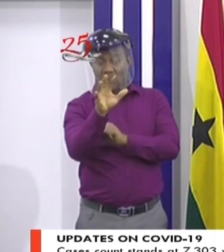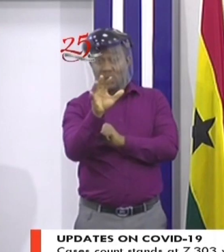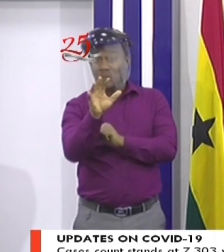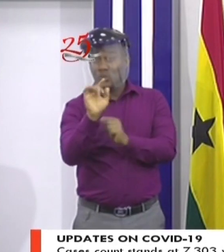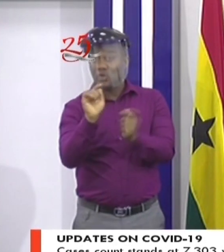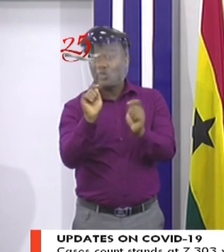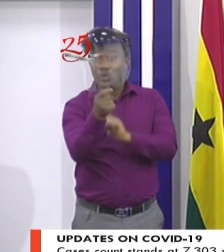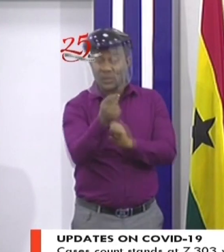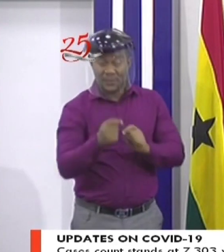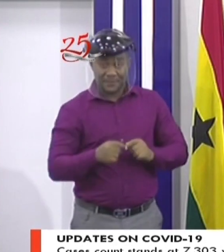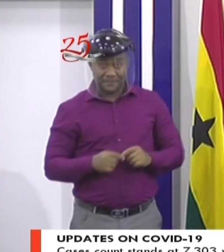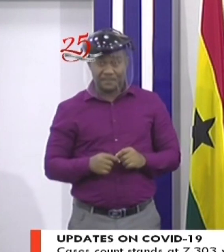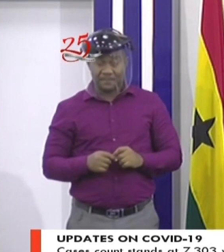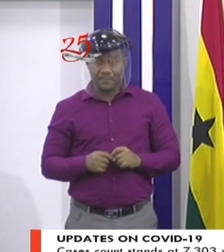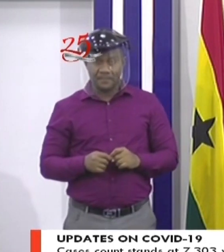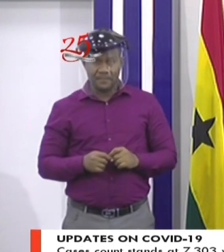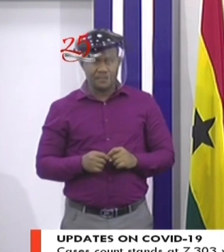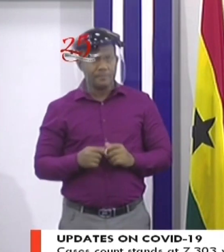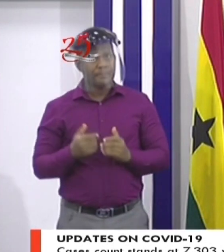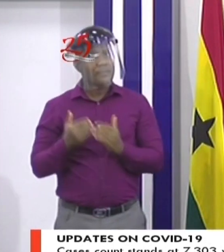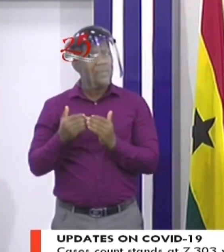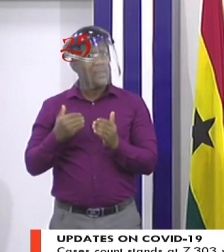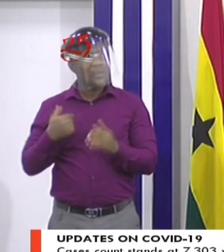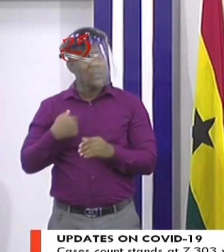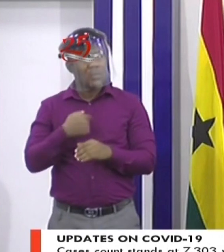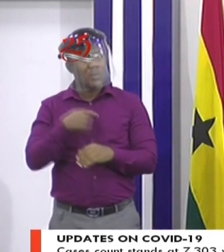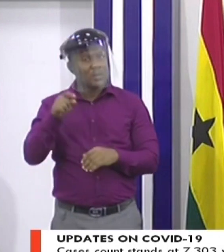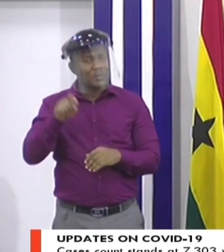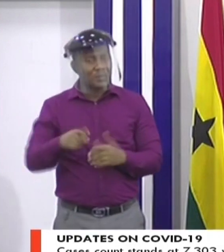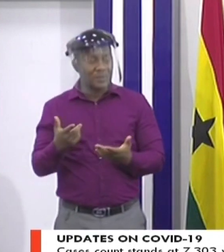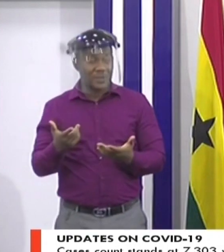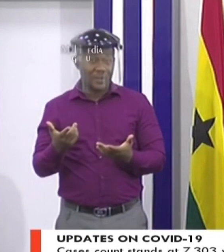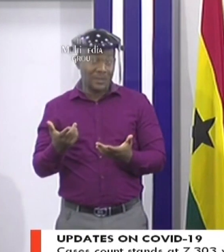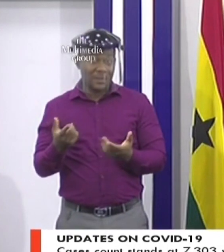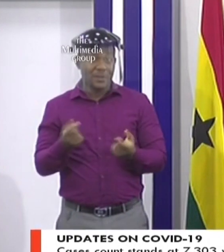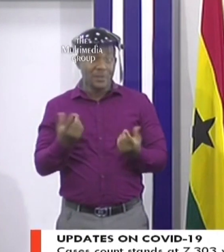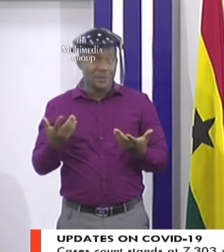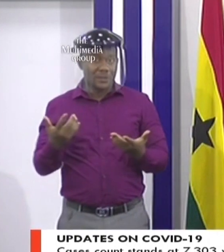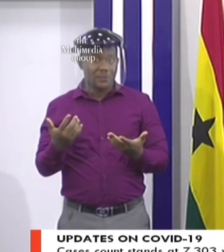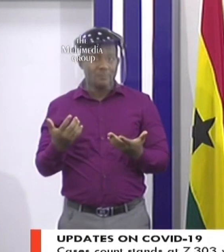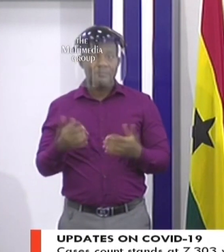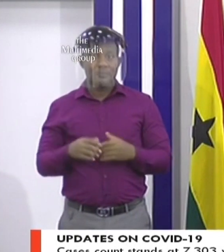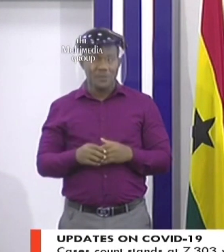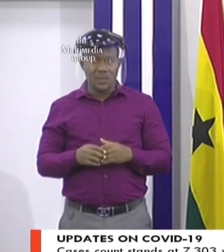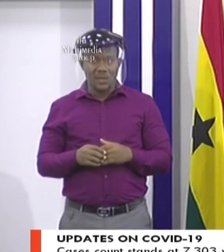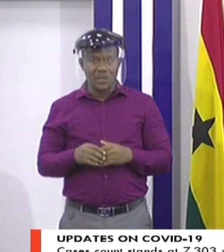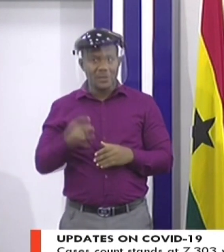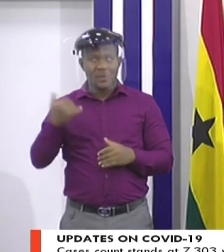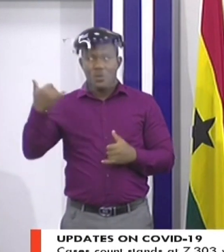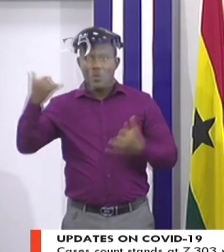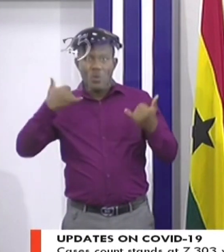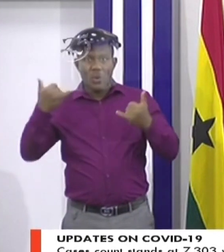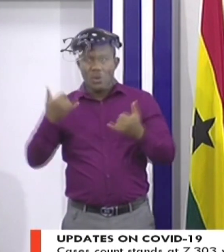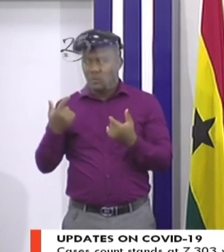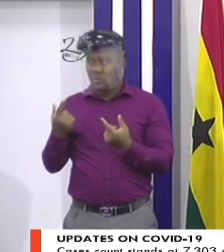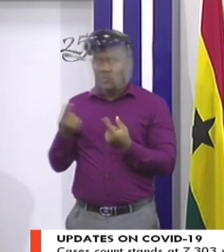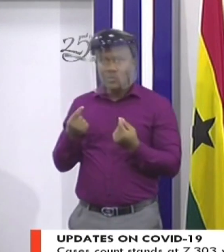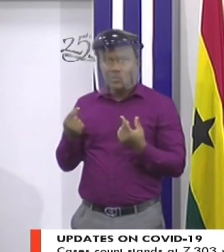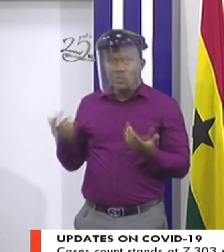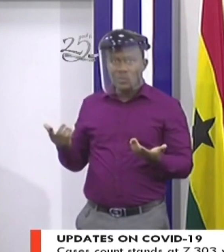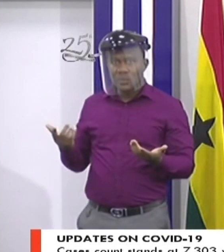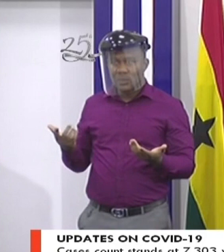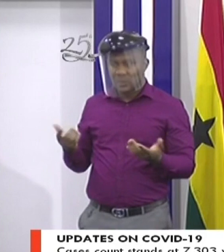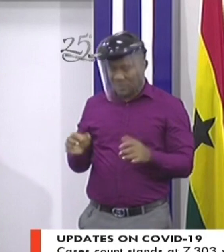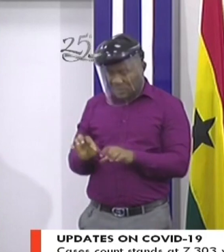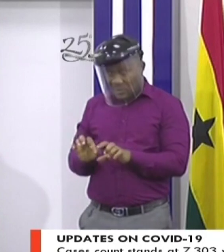change it. What we should have done immediately, which did not come, it was too late. We should have called some of us to advise him to put